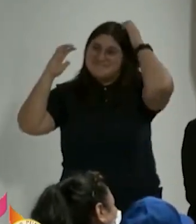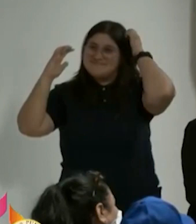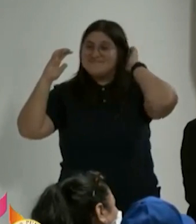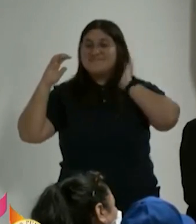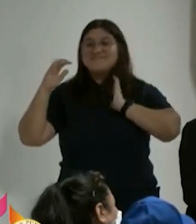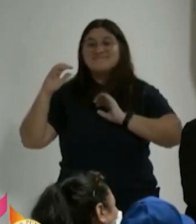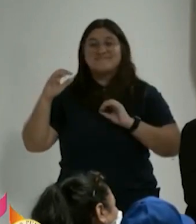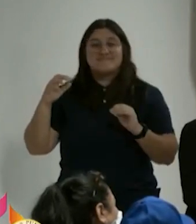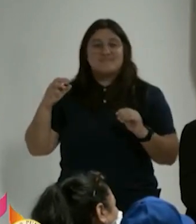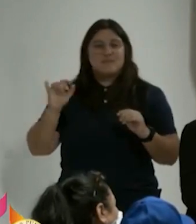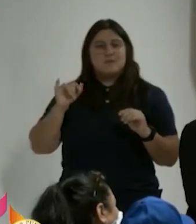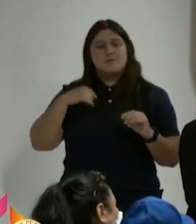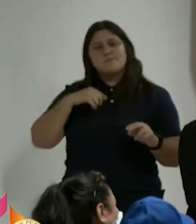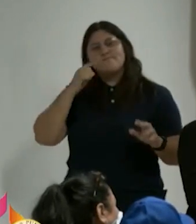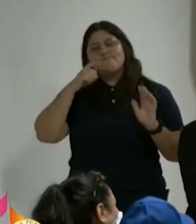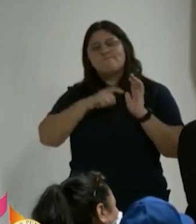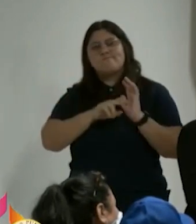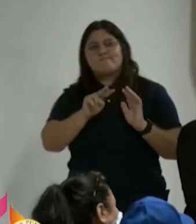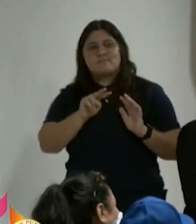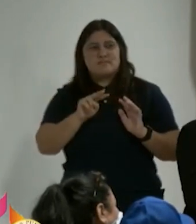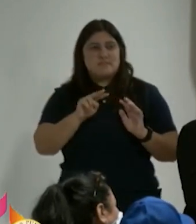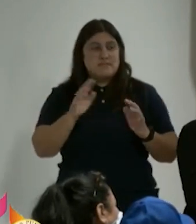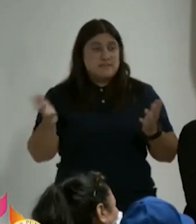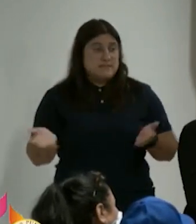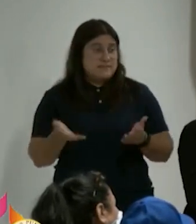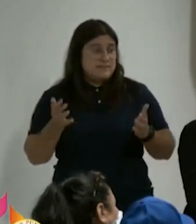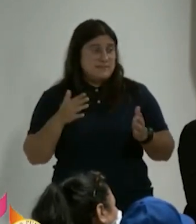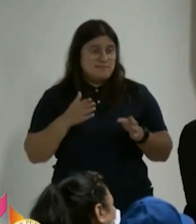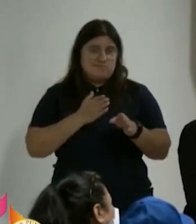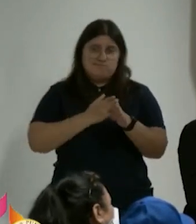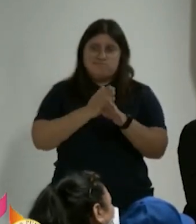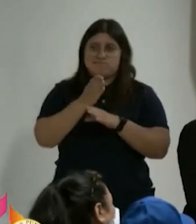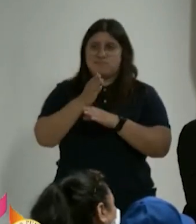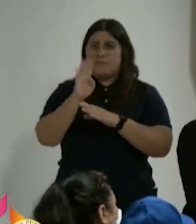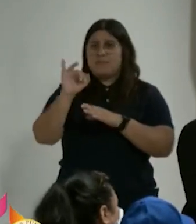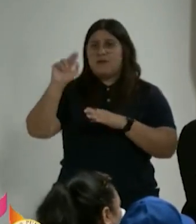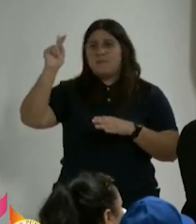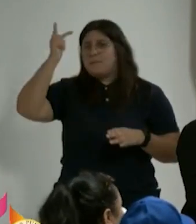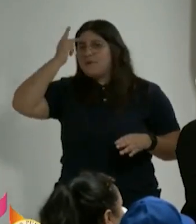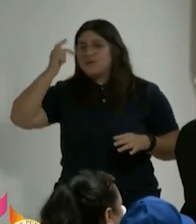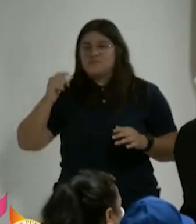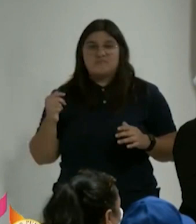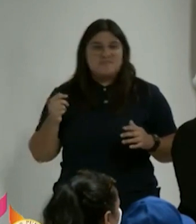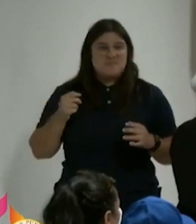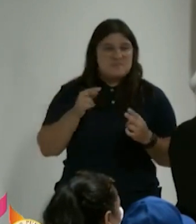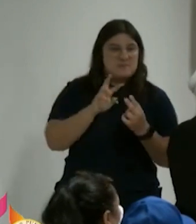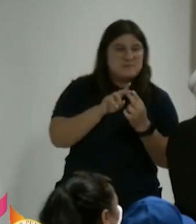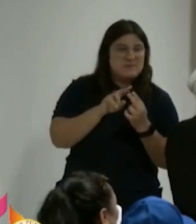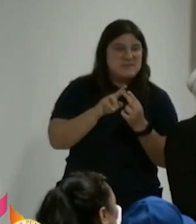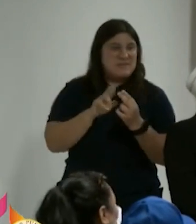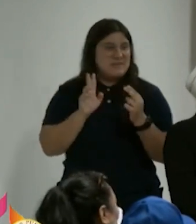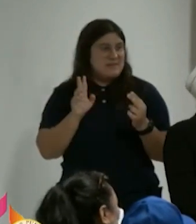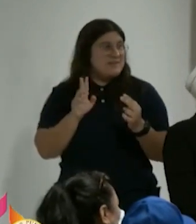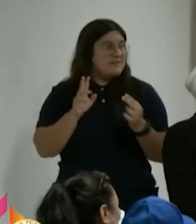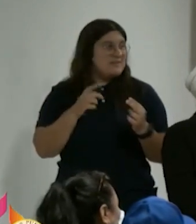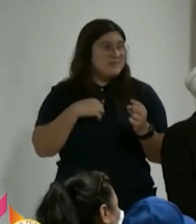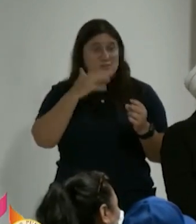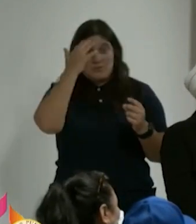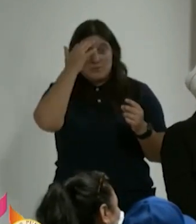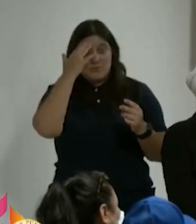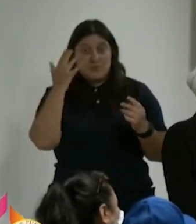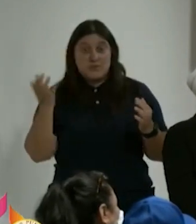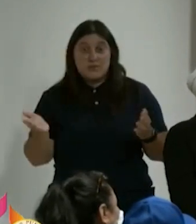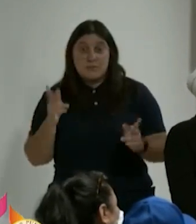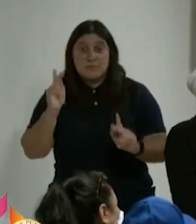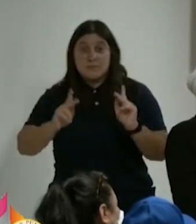I will make an observation. This is predominantly a bipartisan bill, but there were a few outliers. I don't know if I'll call them out here now, but we know who they are. The